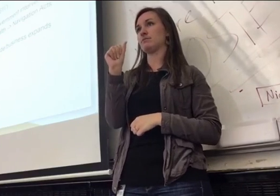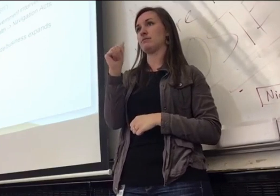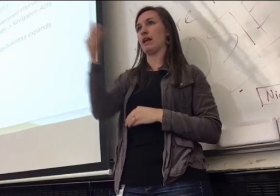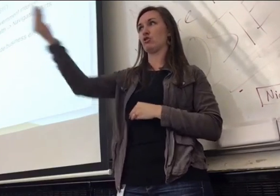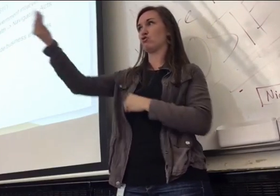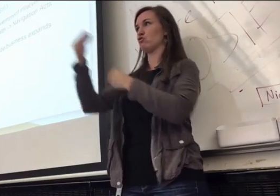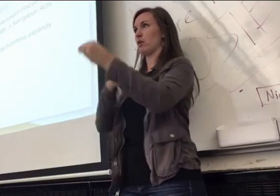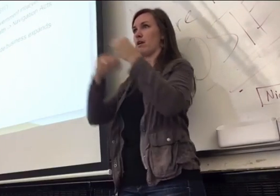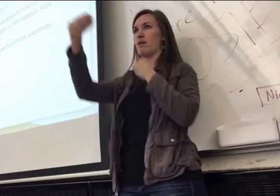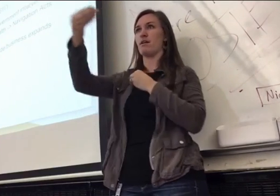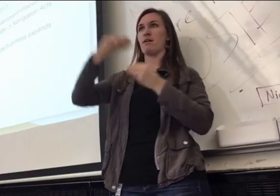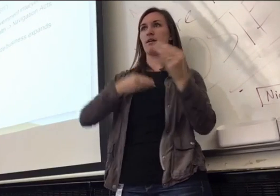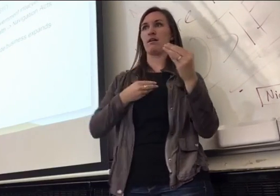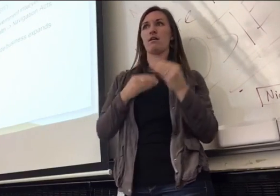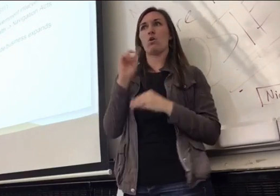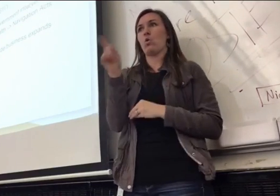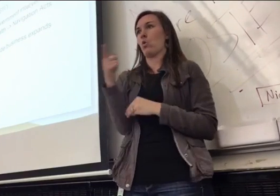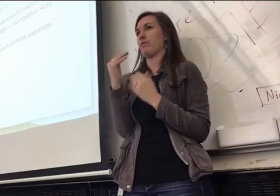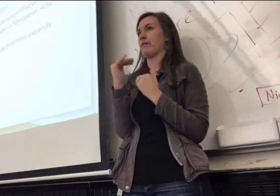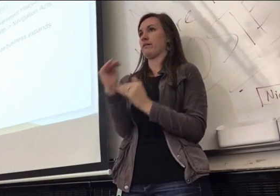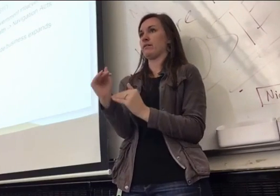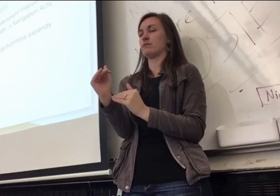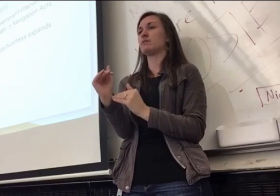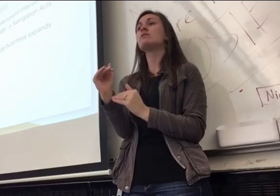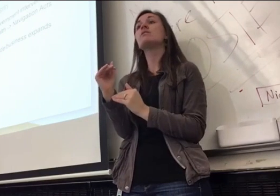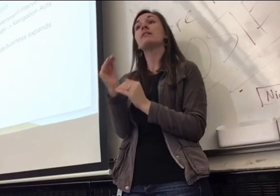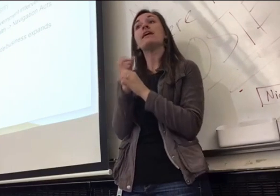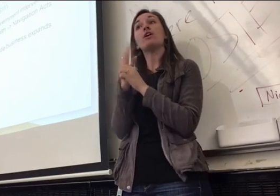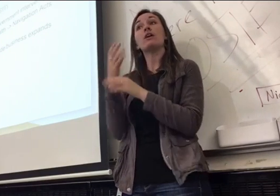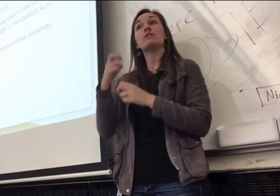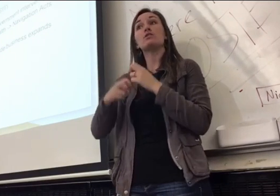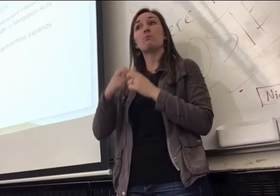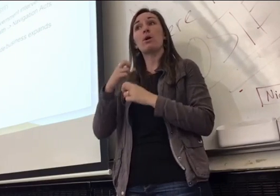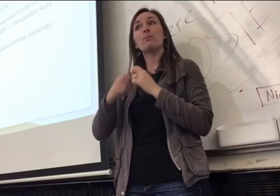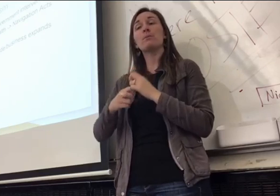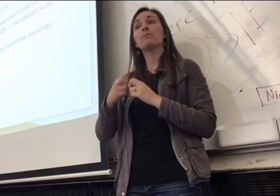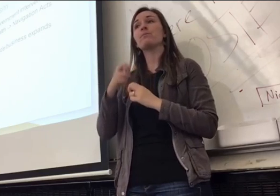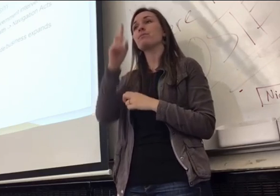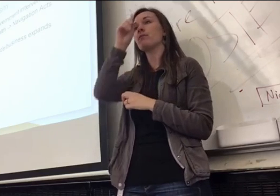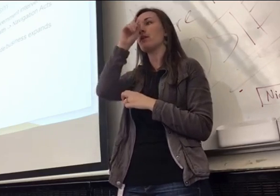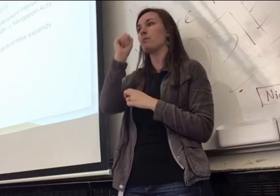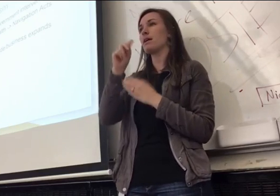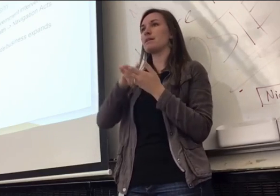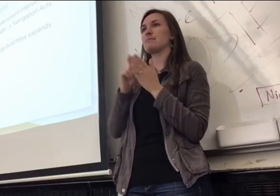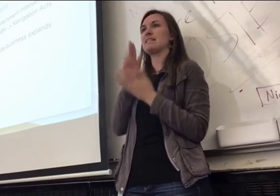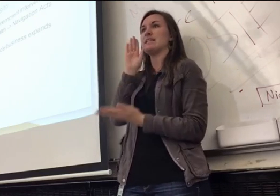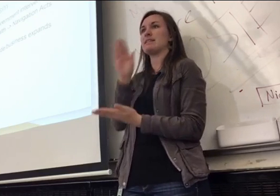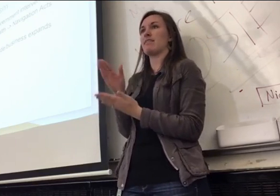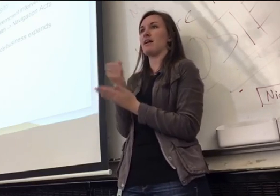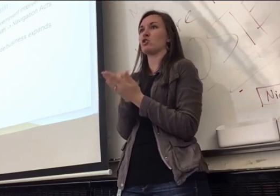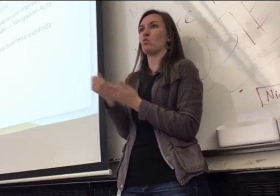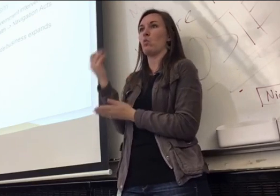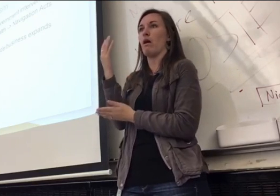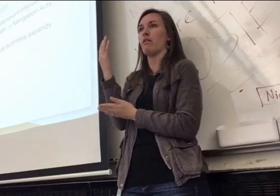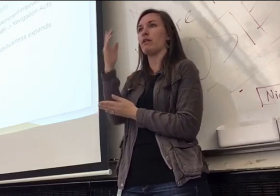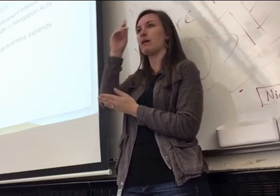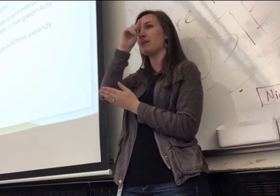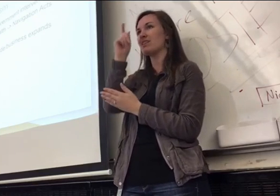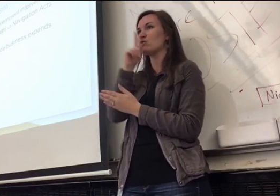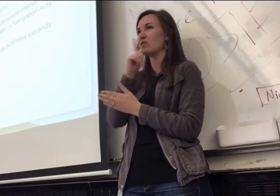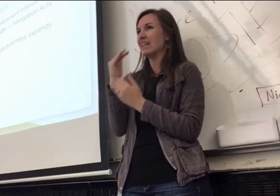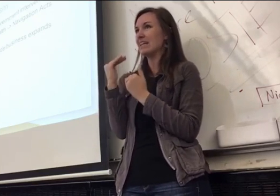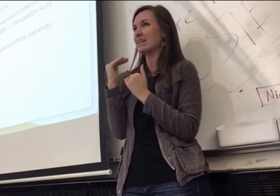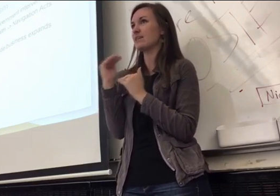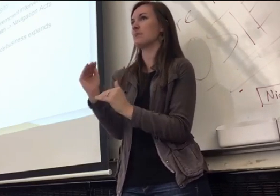all over. But this creates a really big problem because it creates less wealth because it's so confined to